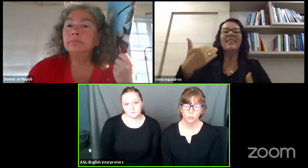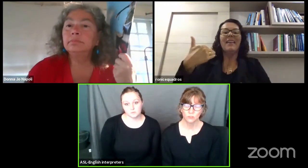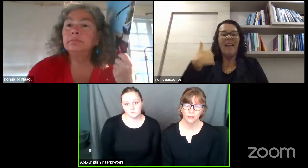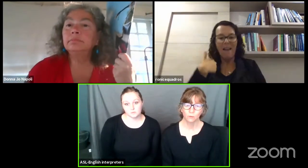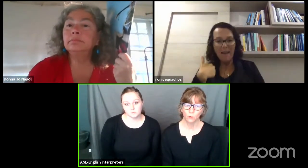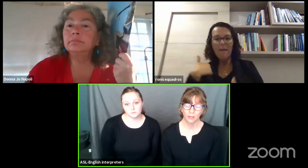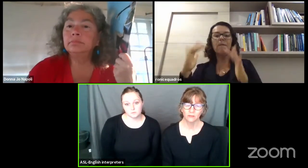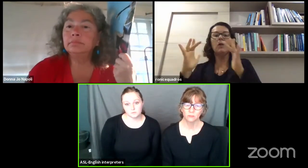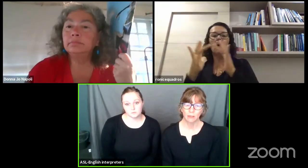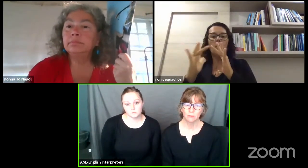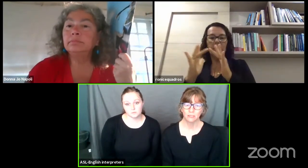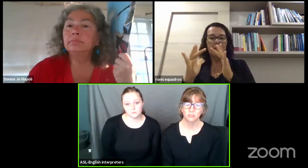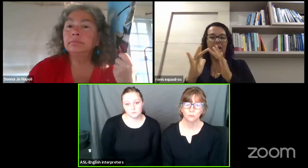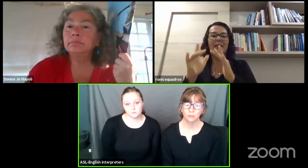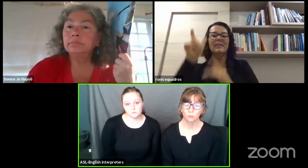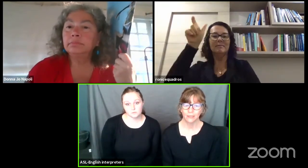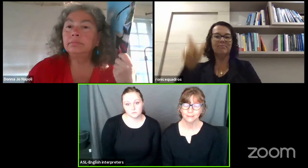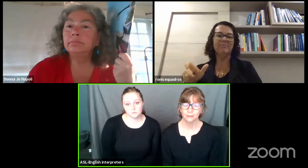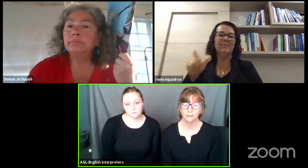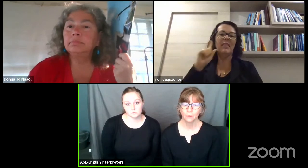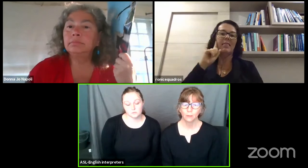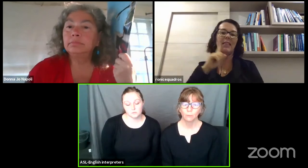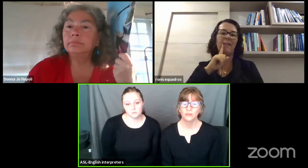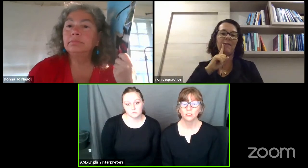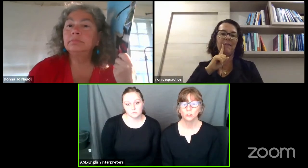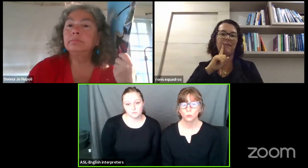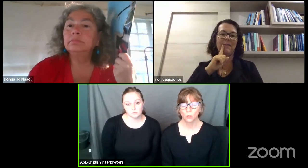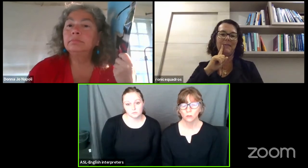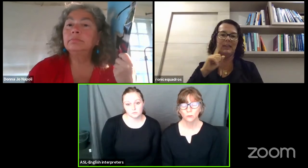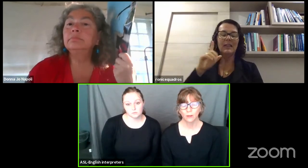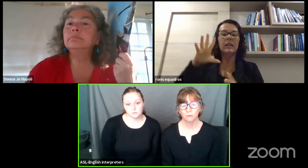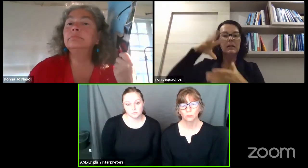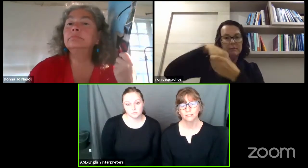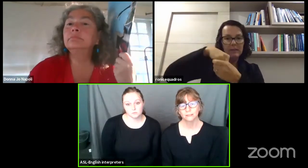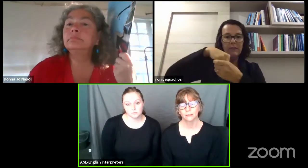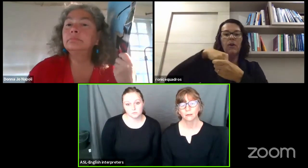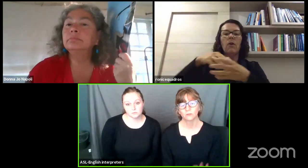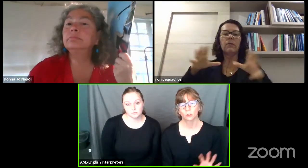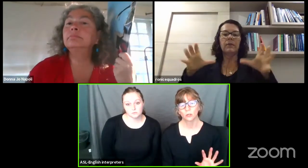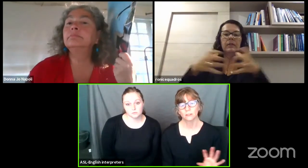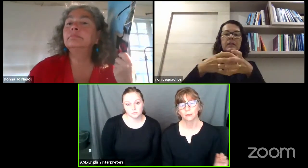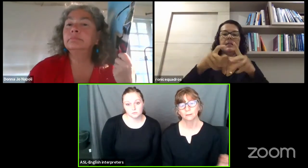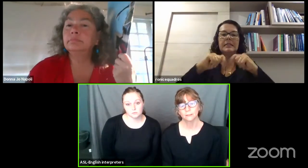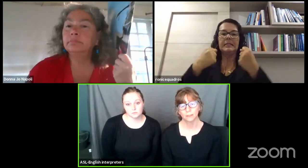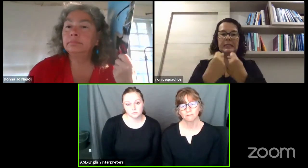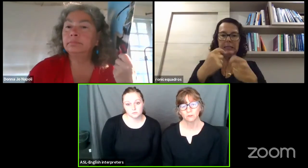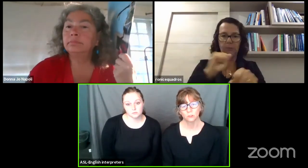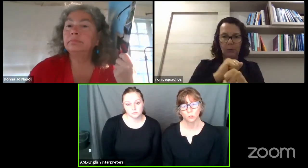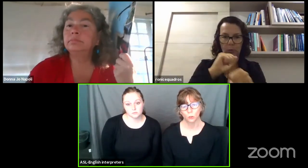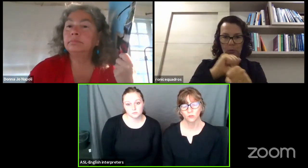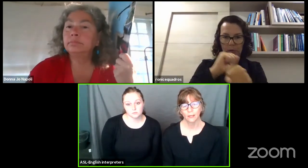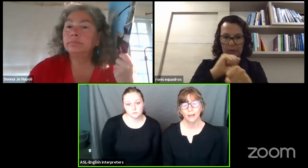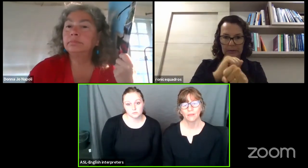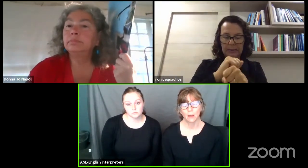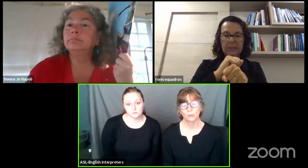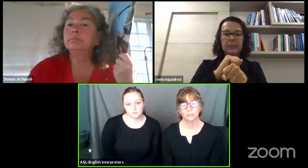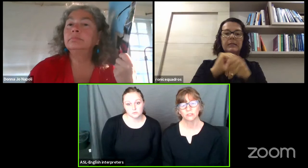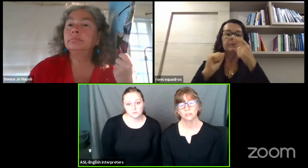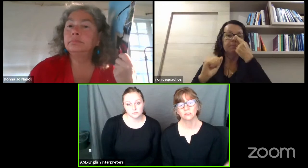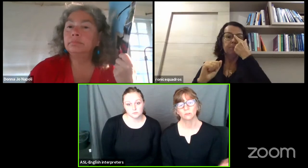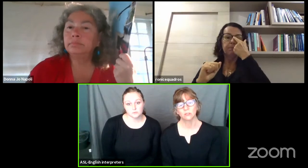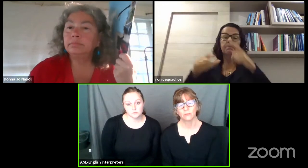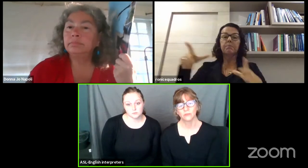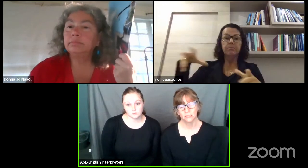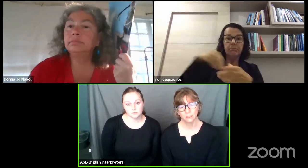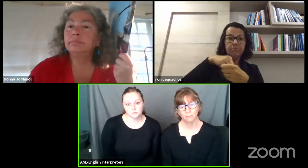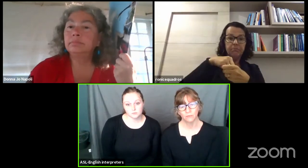they do say, well, okay, this baby needs to be implanted. But they do also have in place that they have to contact a deaf adult, and that person